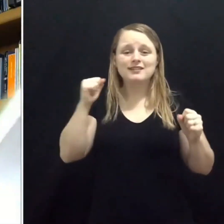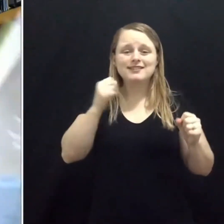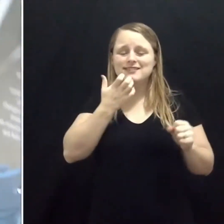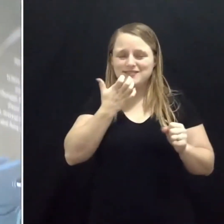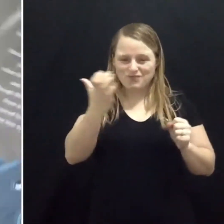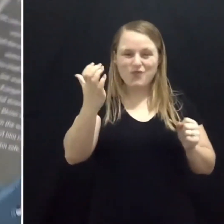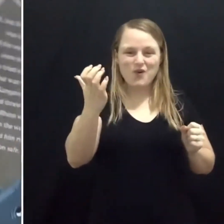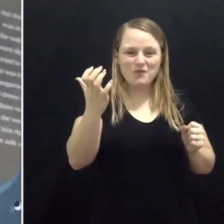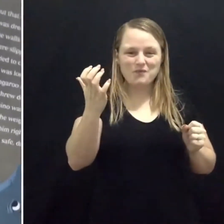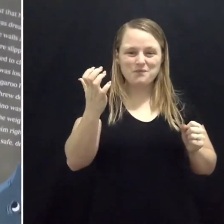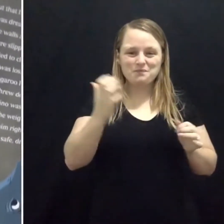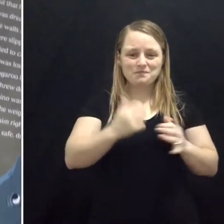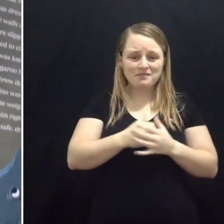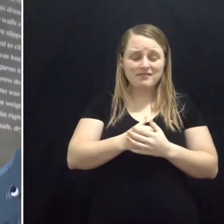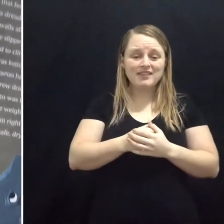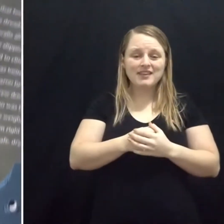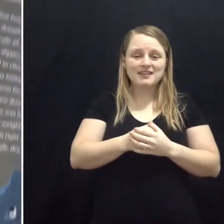and warm.